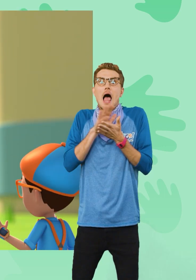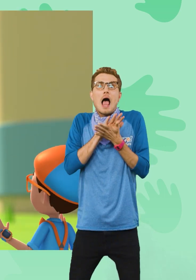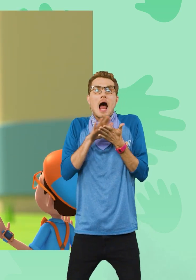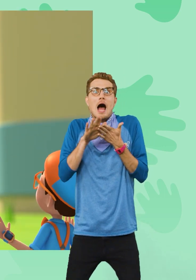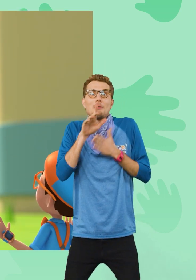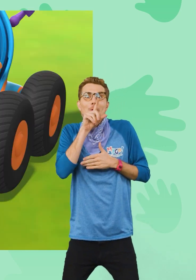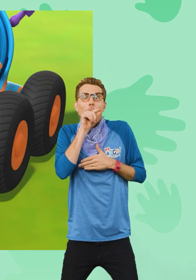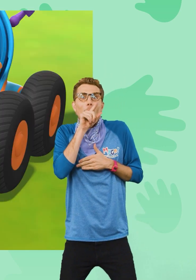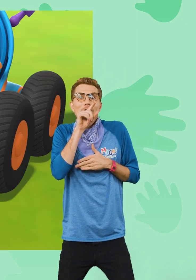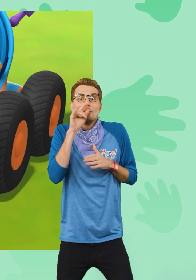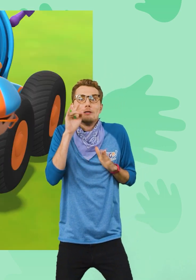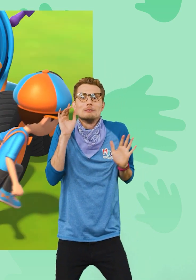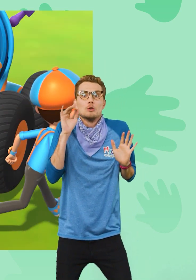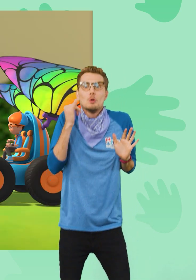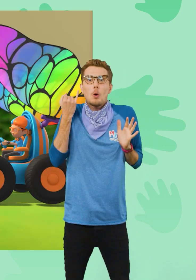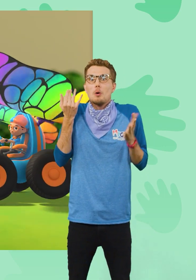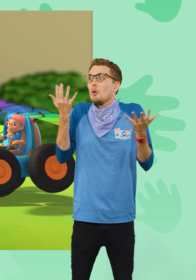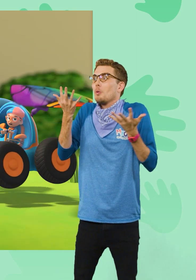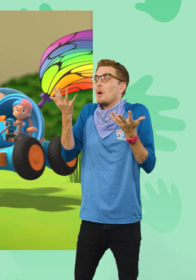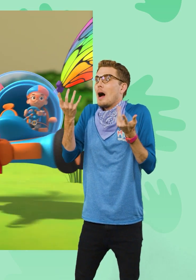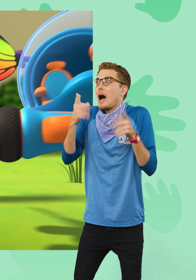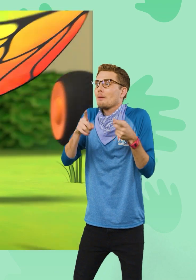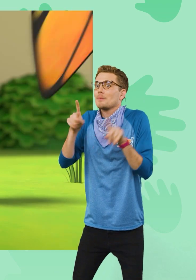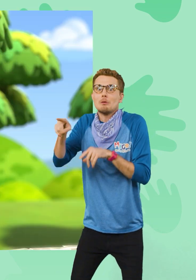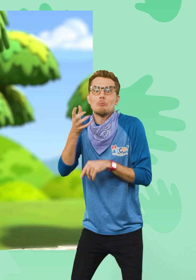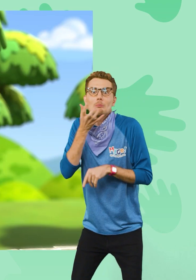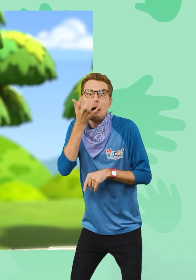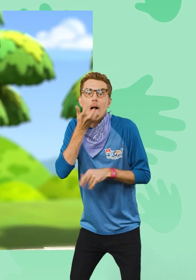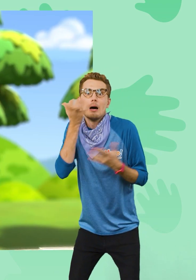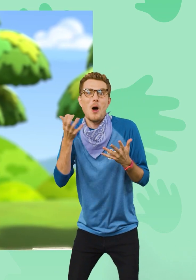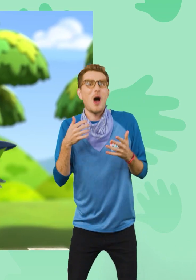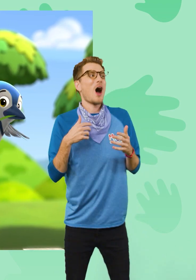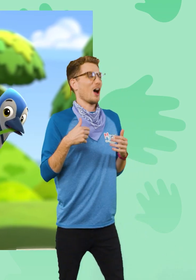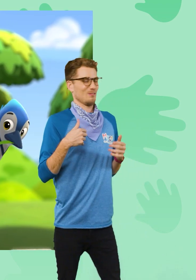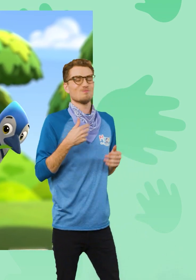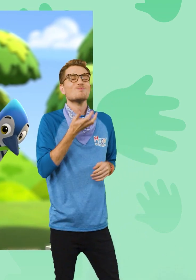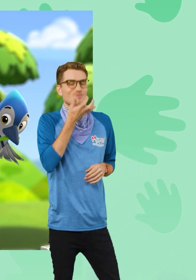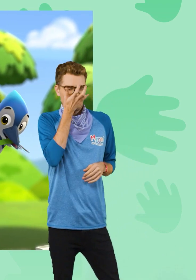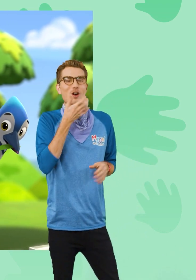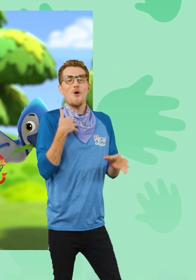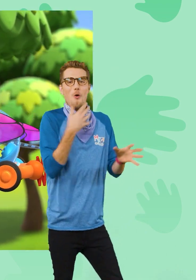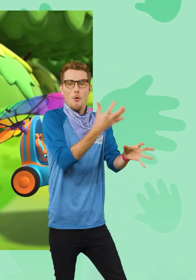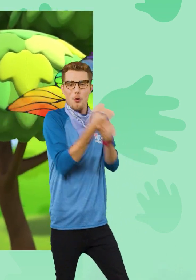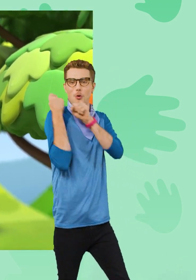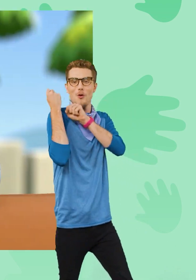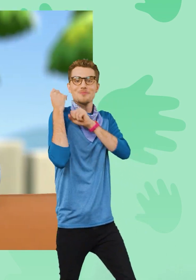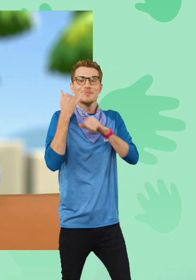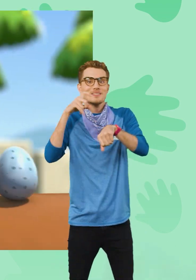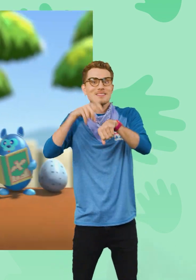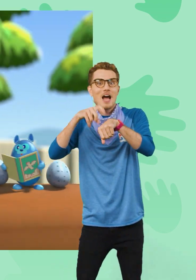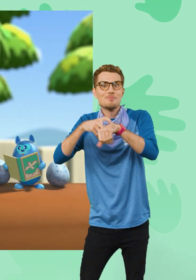Nice birdie! Jody, what's the status of that grass? Grass acquired.